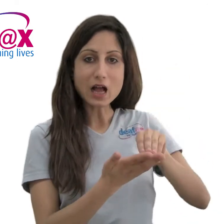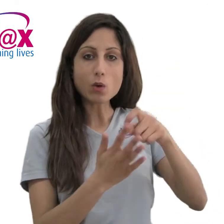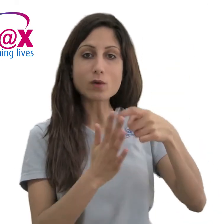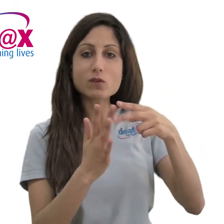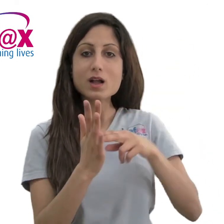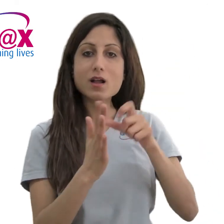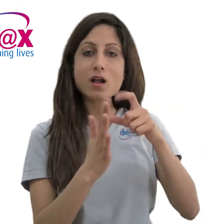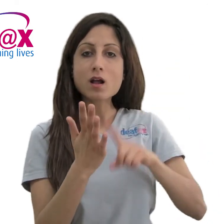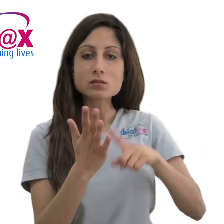www.signsandvoices.com.